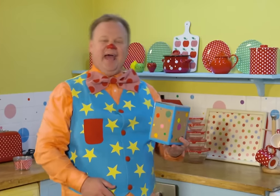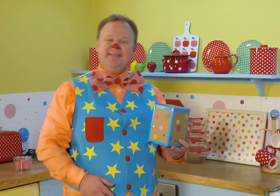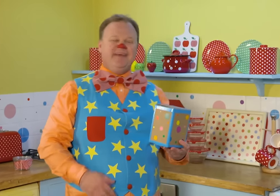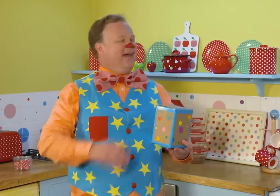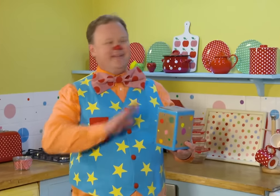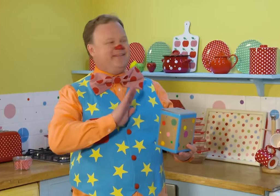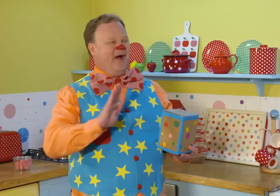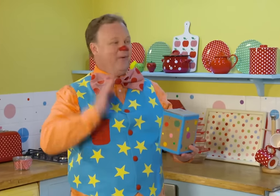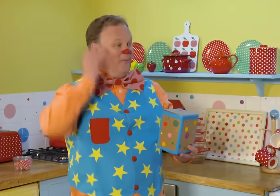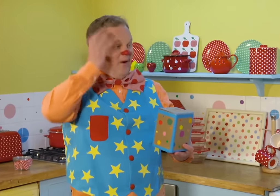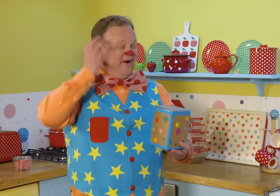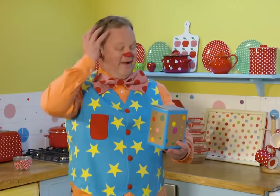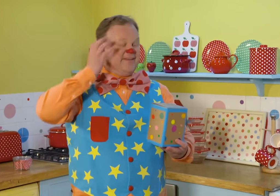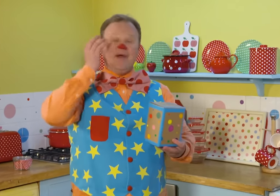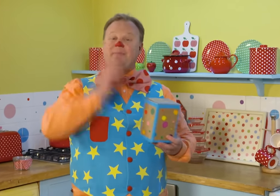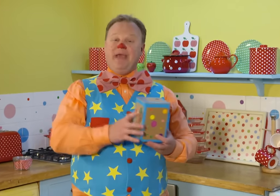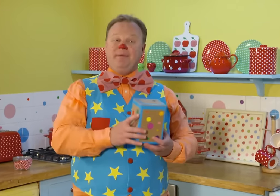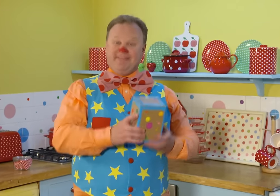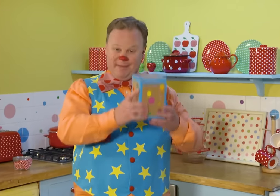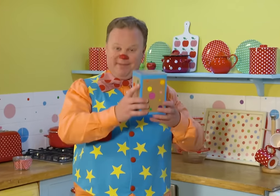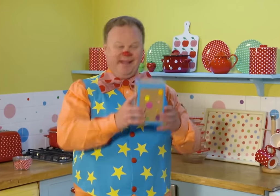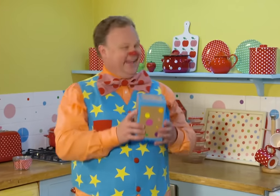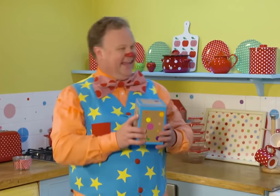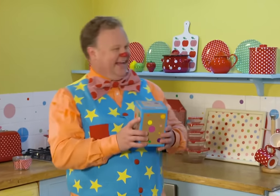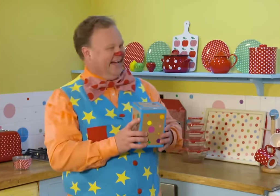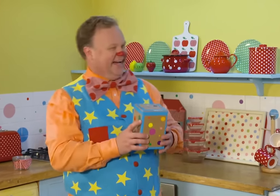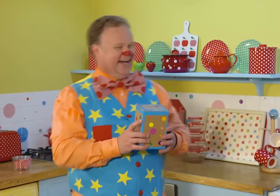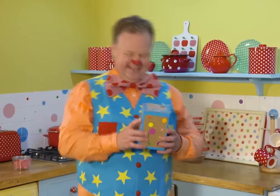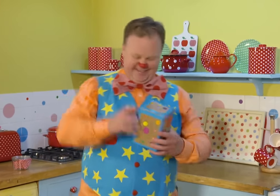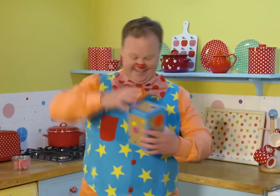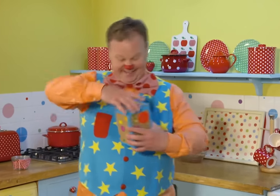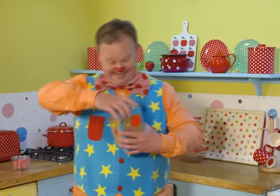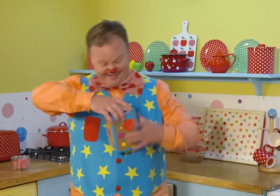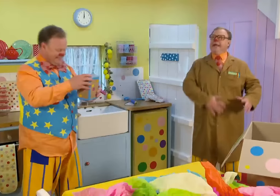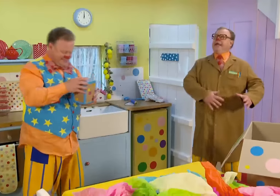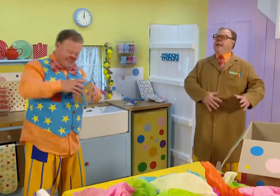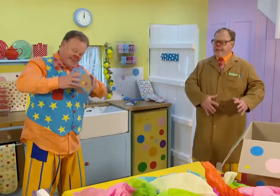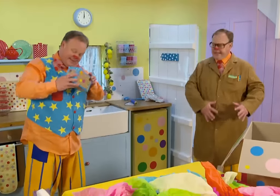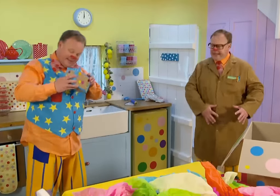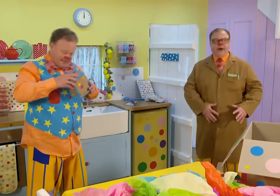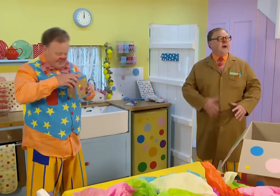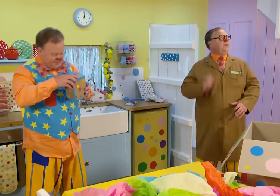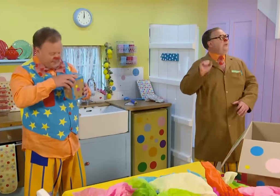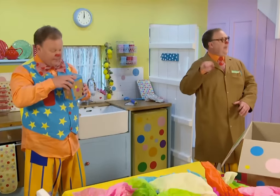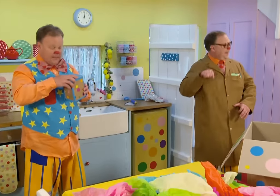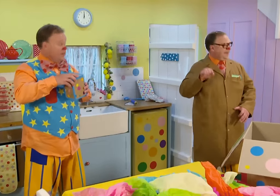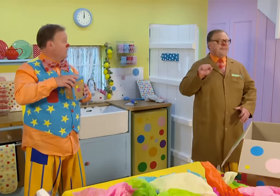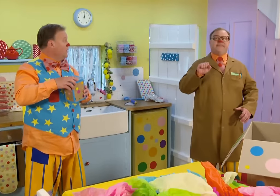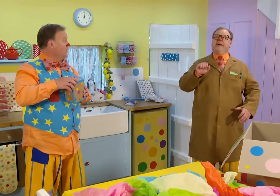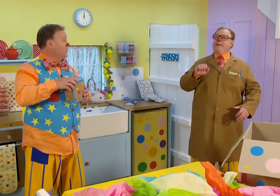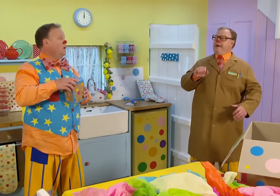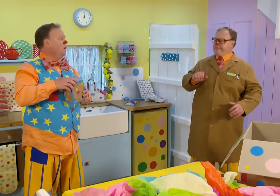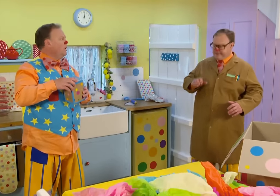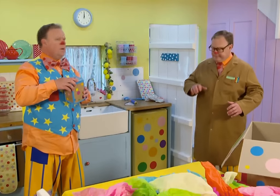And don't worry, Shopkeeper Tumble. What about the bouncy ball? Oh, yes, the bouncy